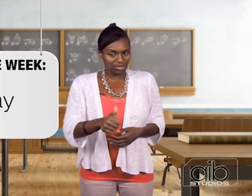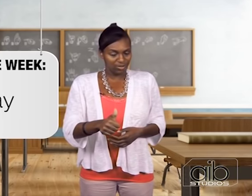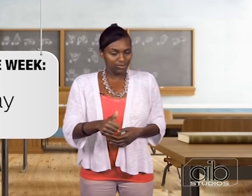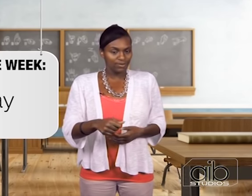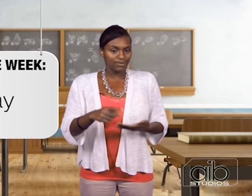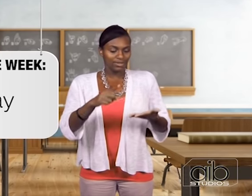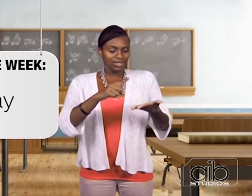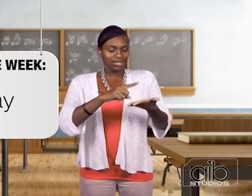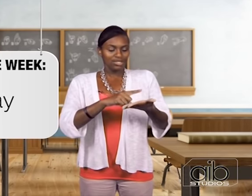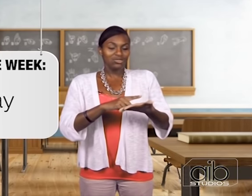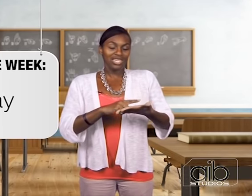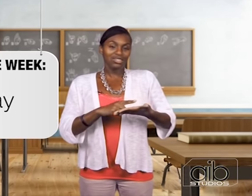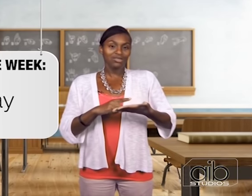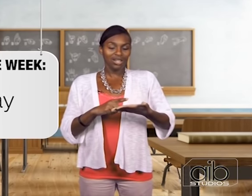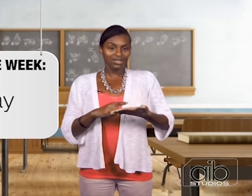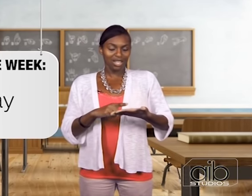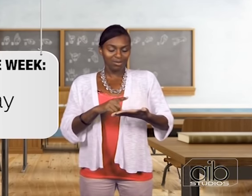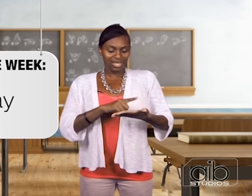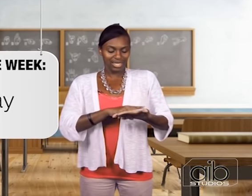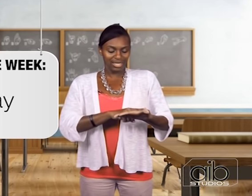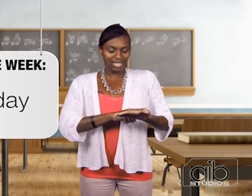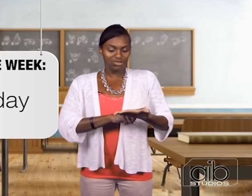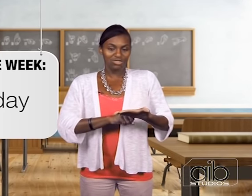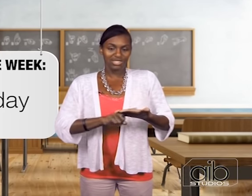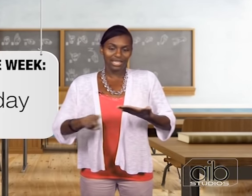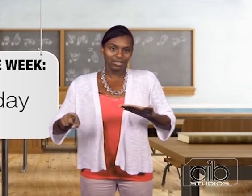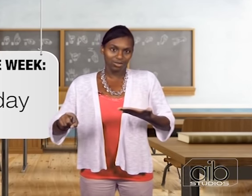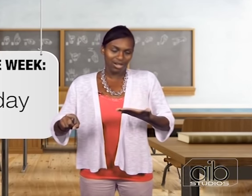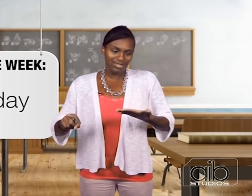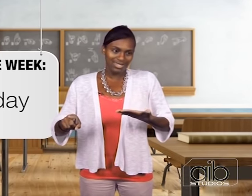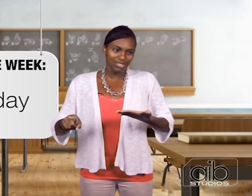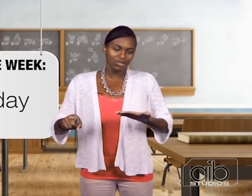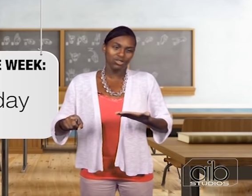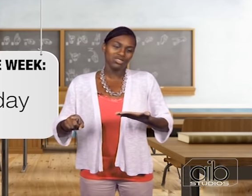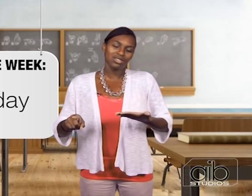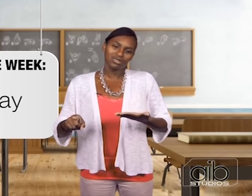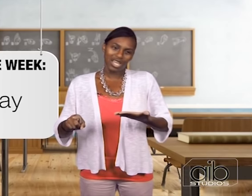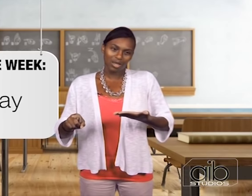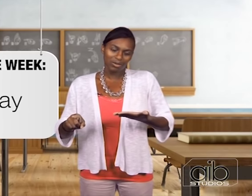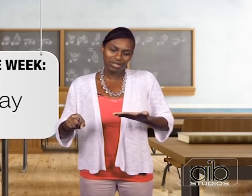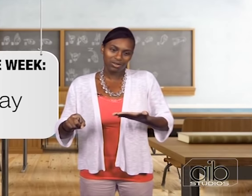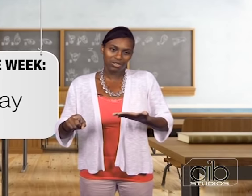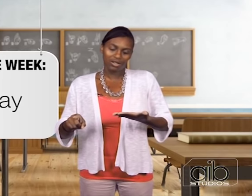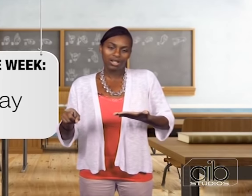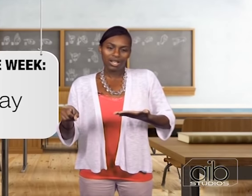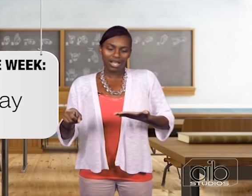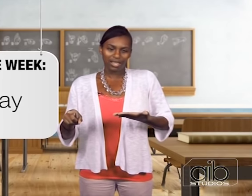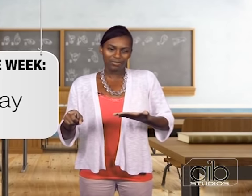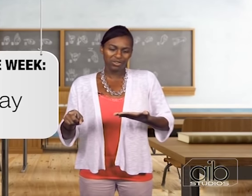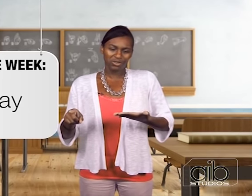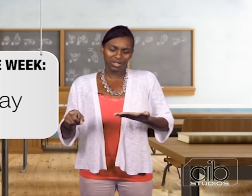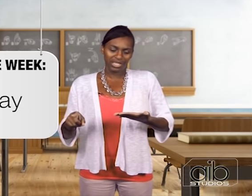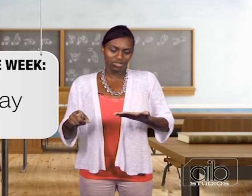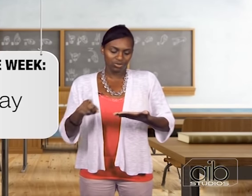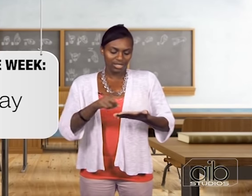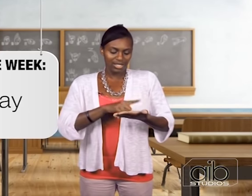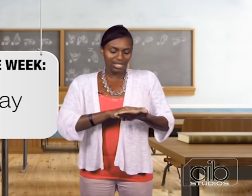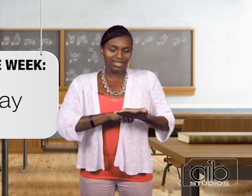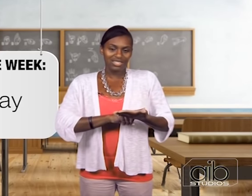tomorrow. You take your non-dominant hand and you slide it across like you're using your tablet or your iPhone or Android, and this